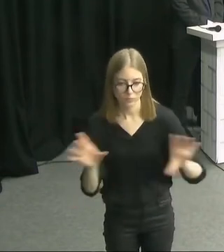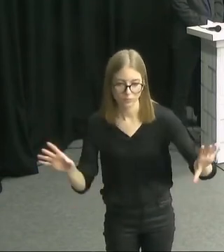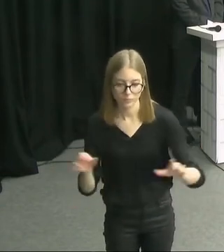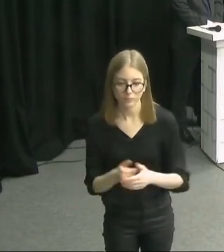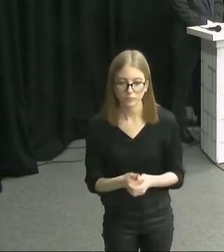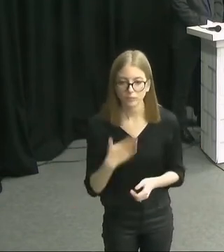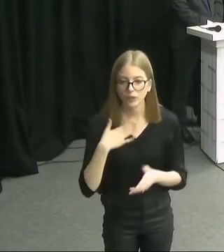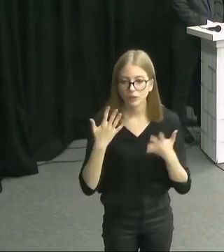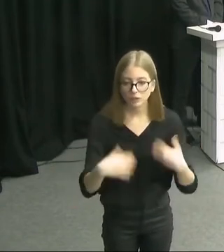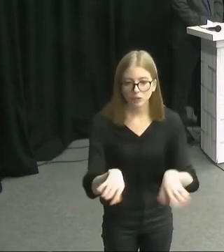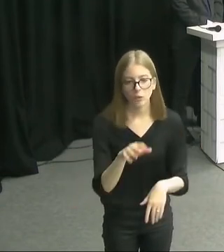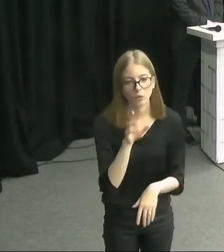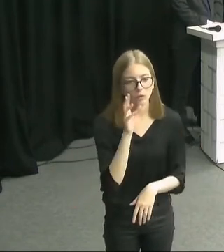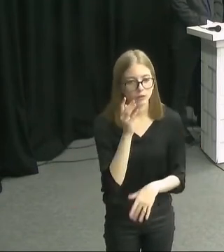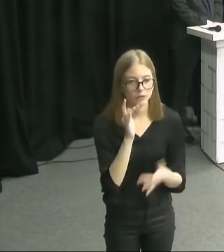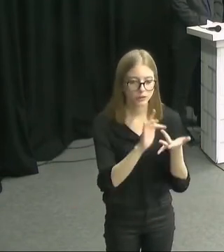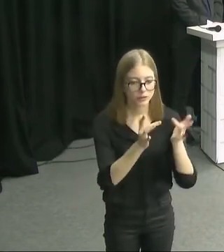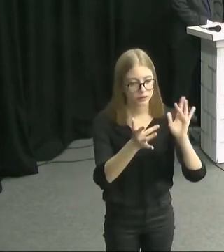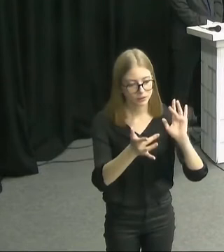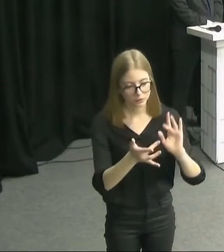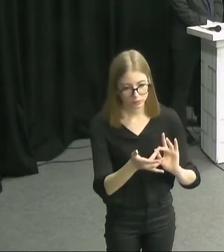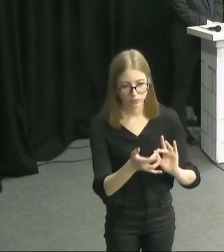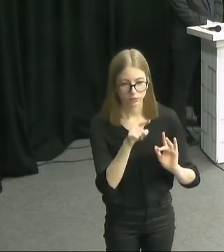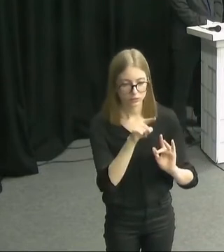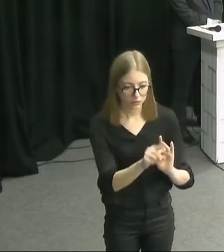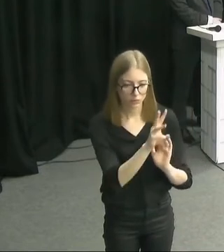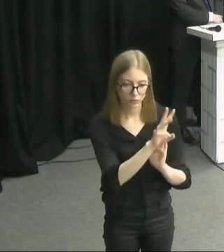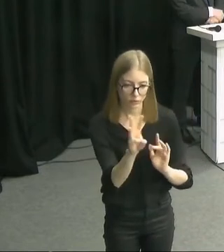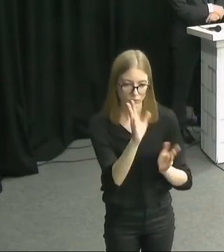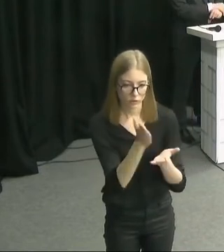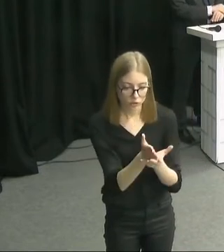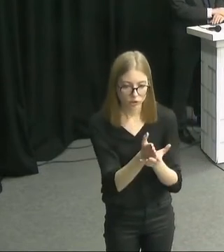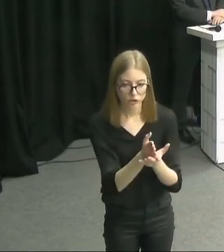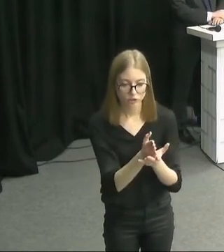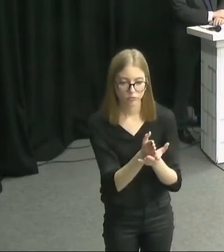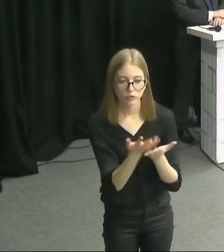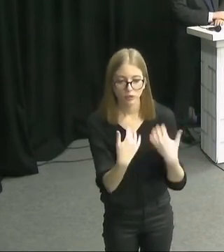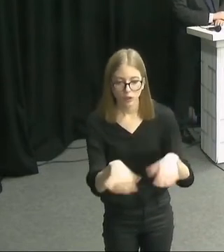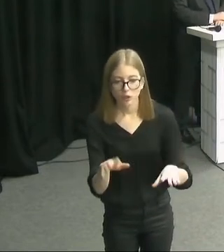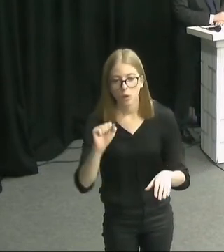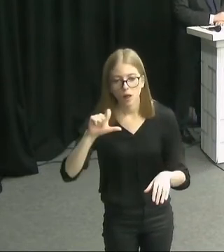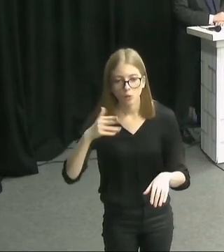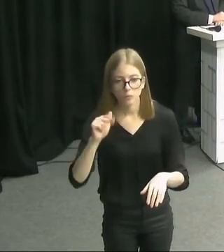thousands alumni already on the network. We're testing currently the system.